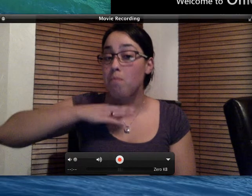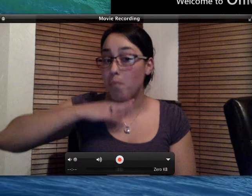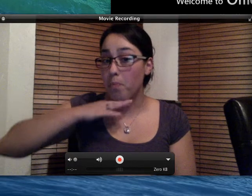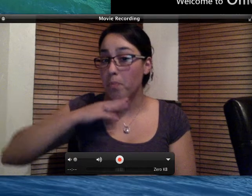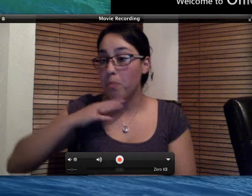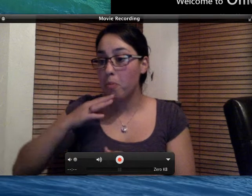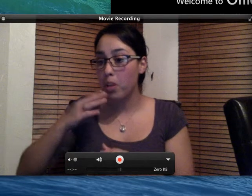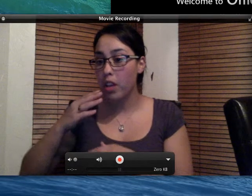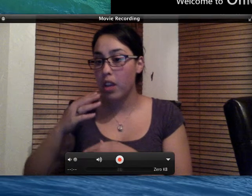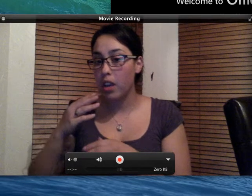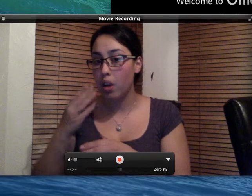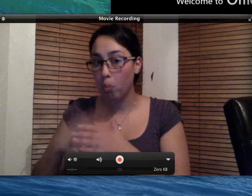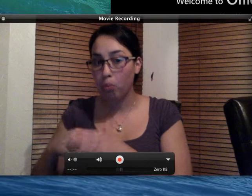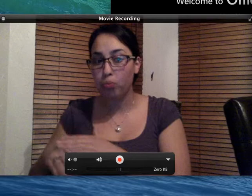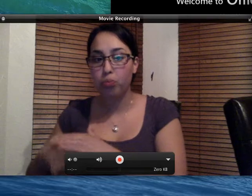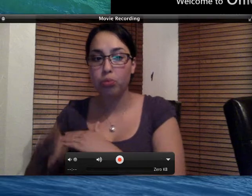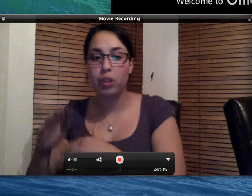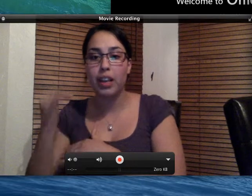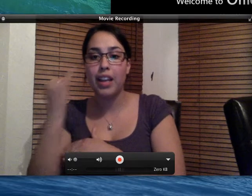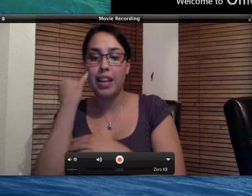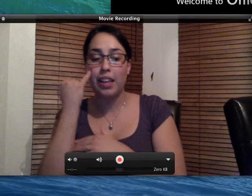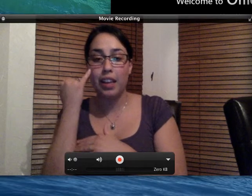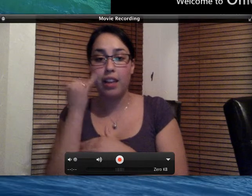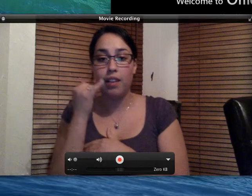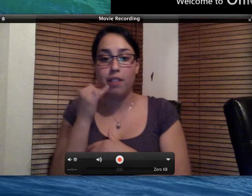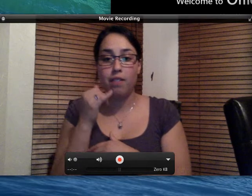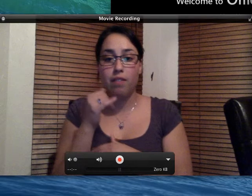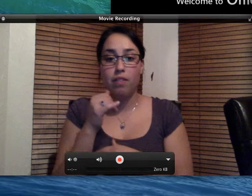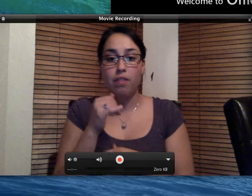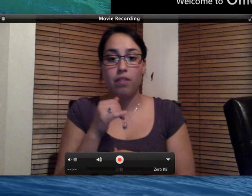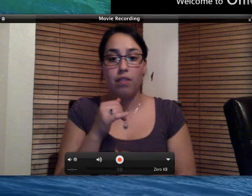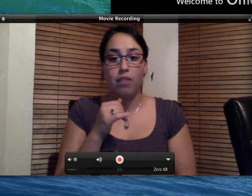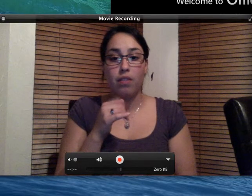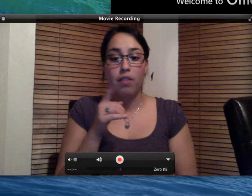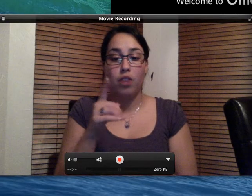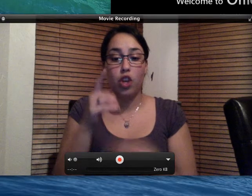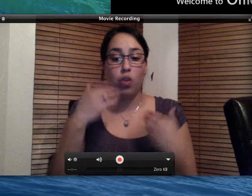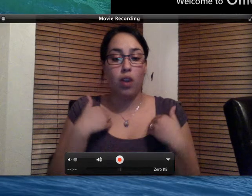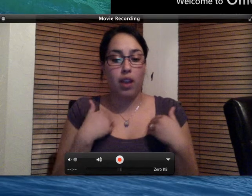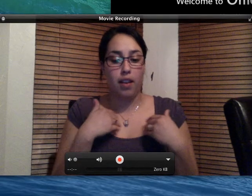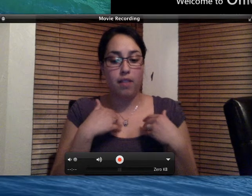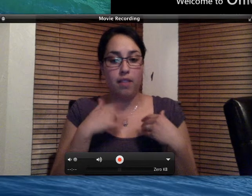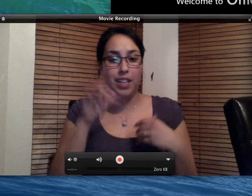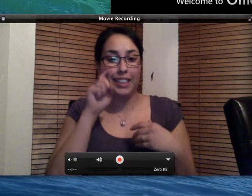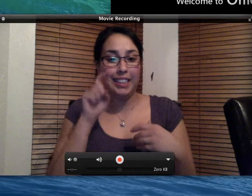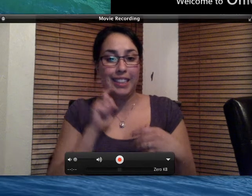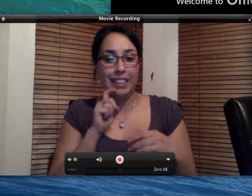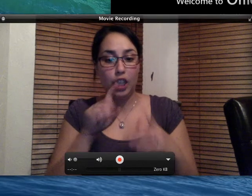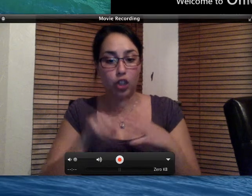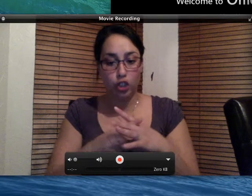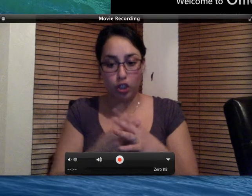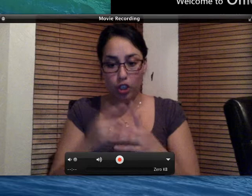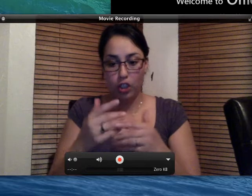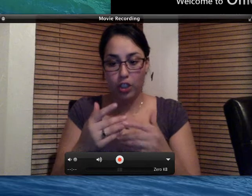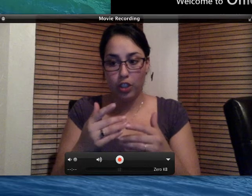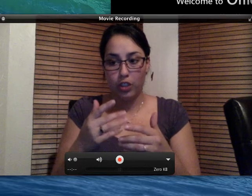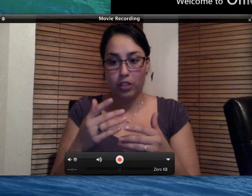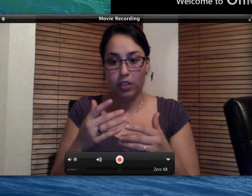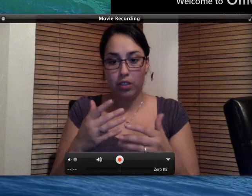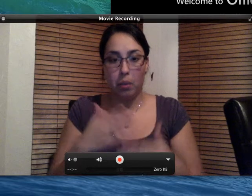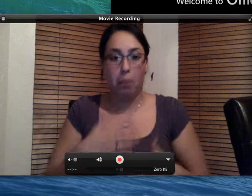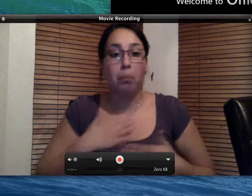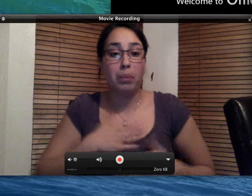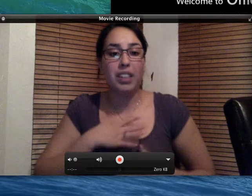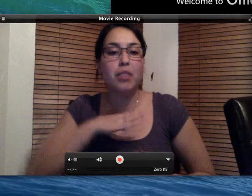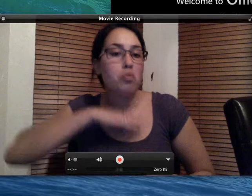you sexually stimulate a sow while you artificially inseminate her, you will see a 6% increase in the farrowing rate, which is